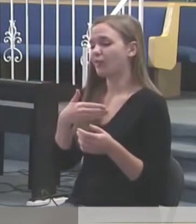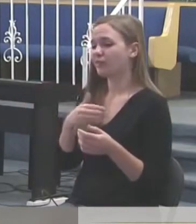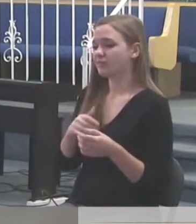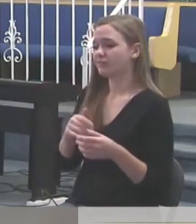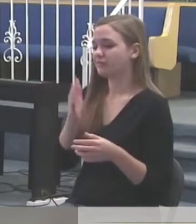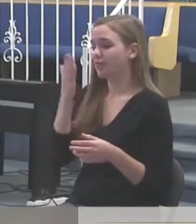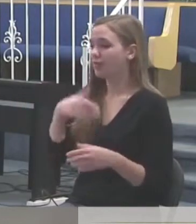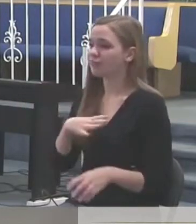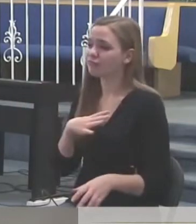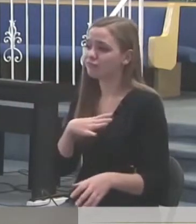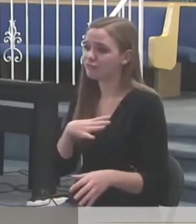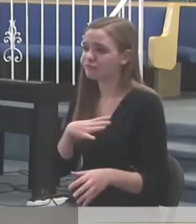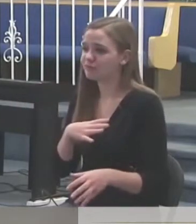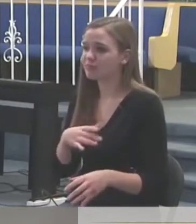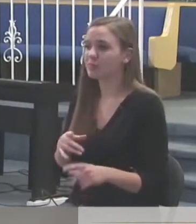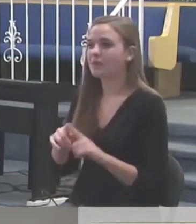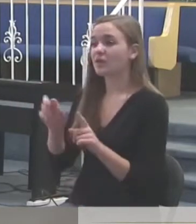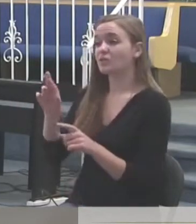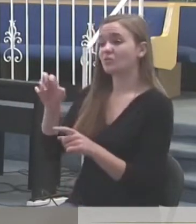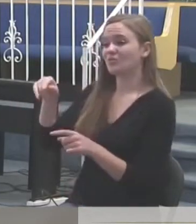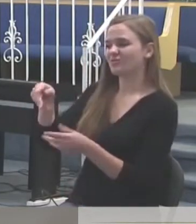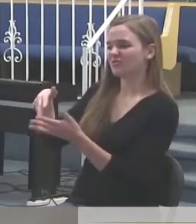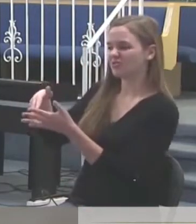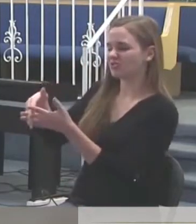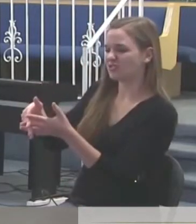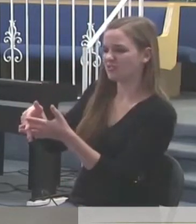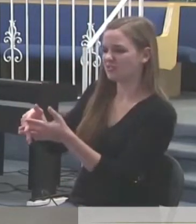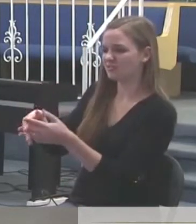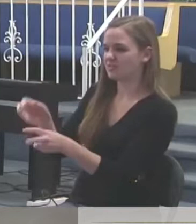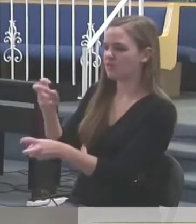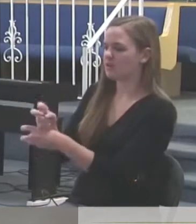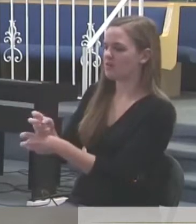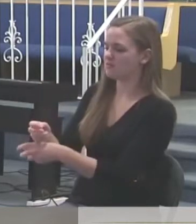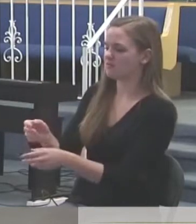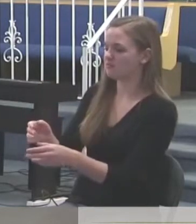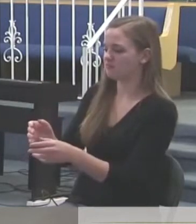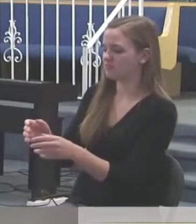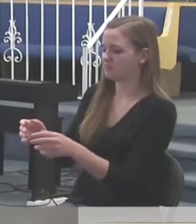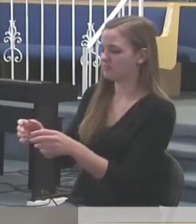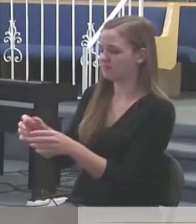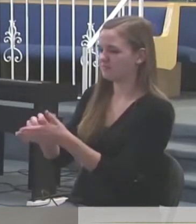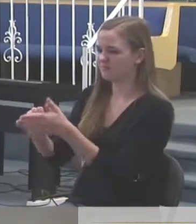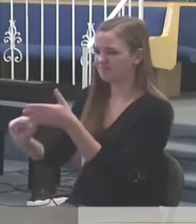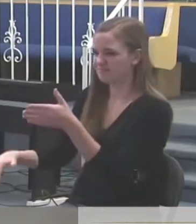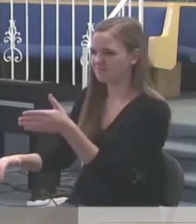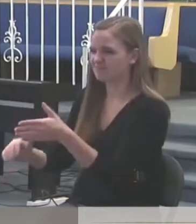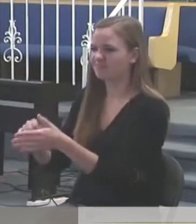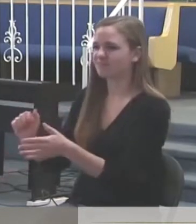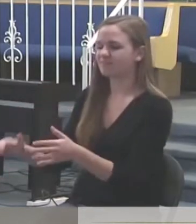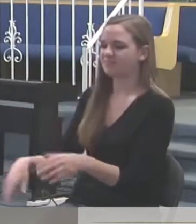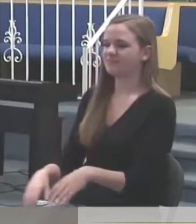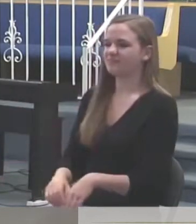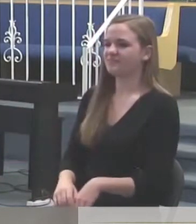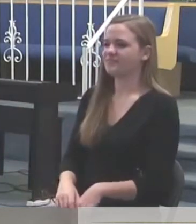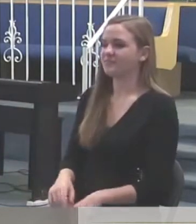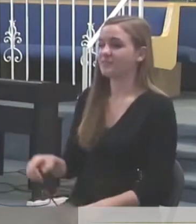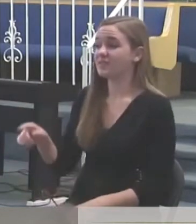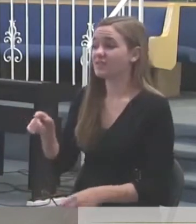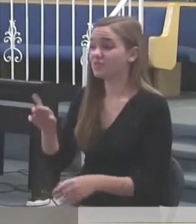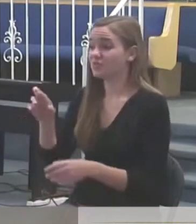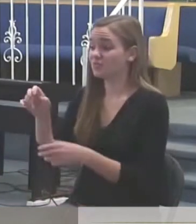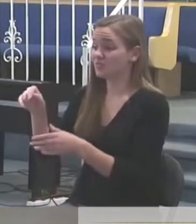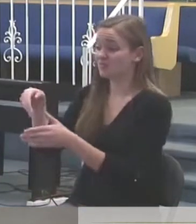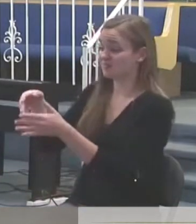But once the root gets there, the longer it grows, the harder it is to get it out. Don't let no roots grow,